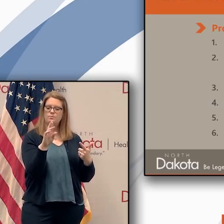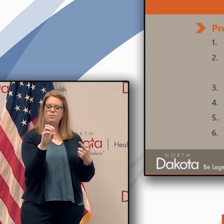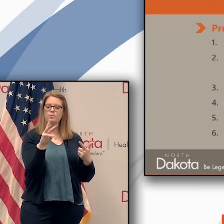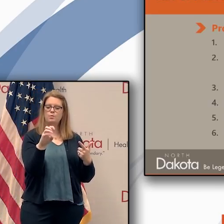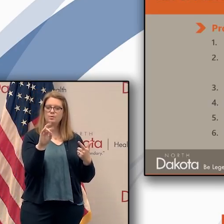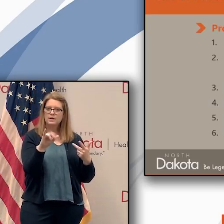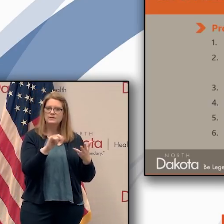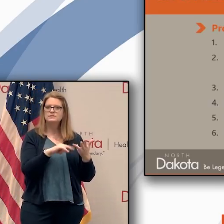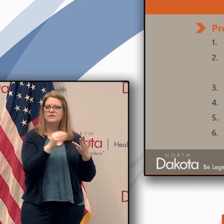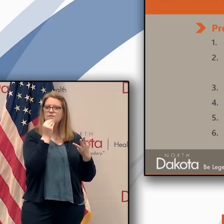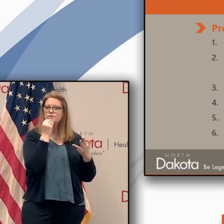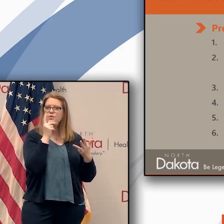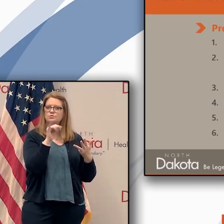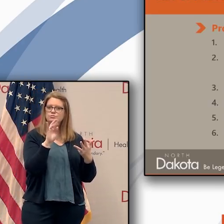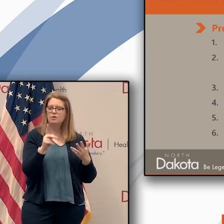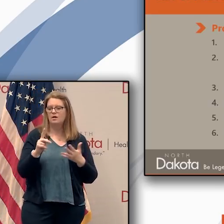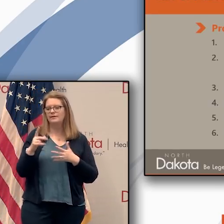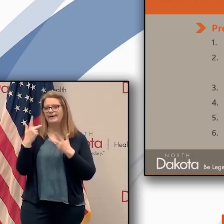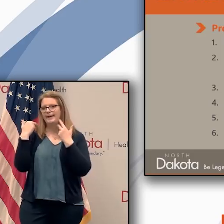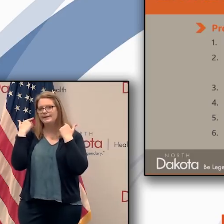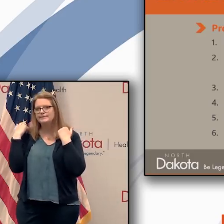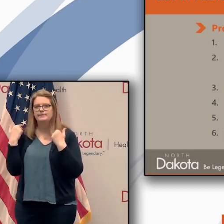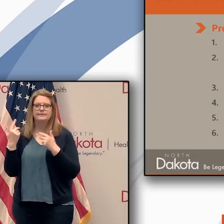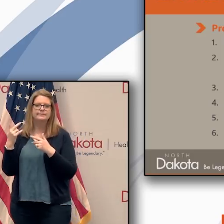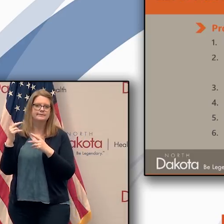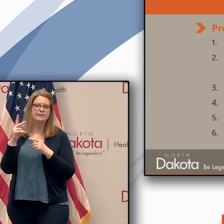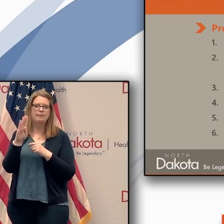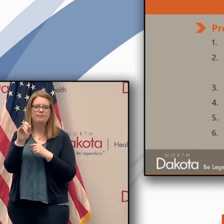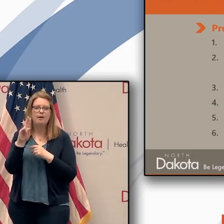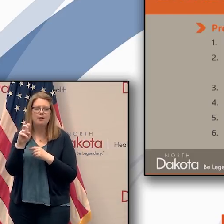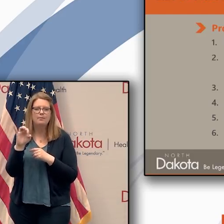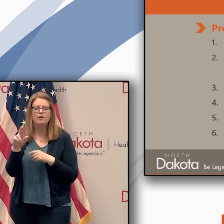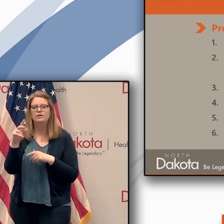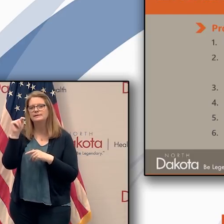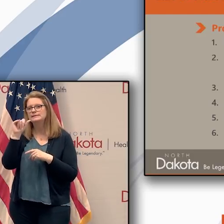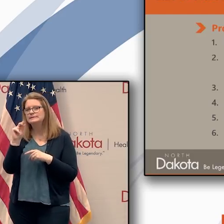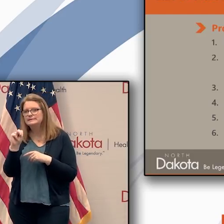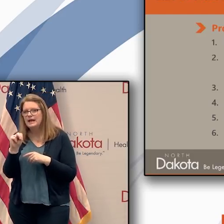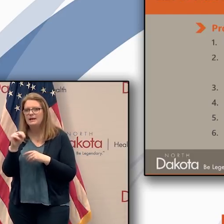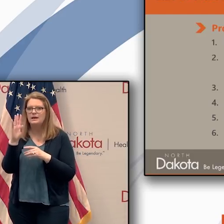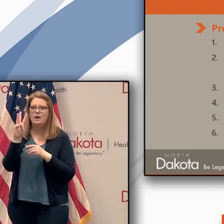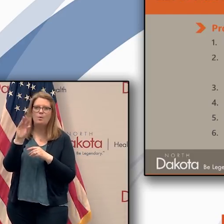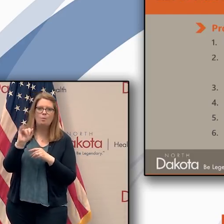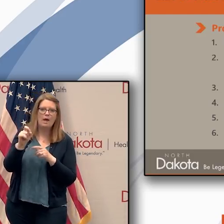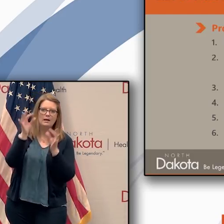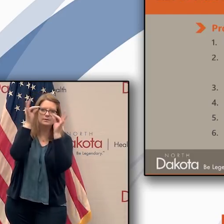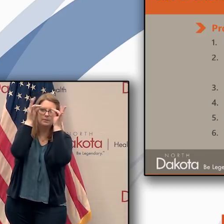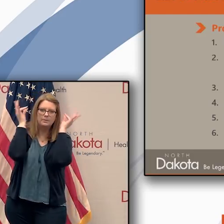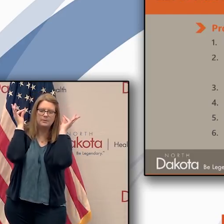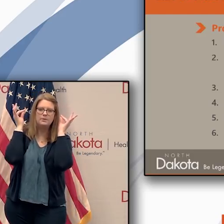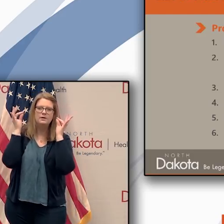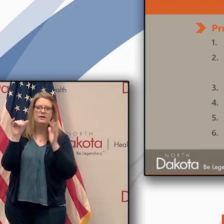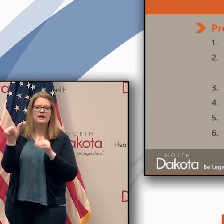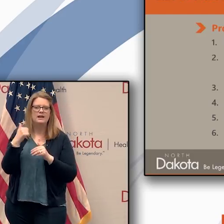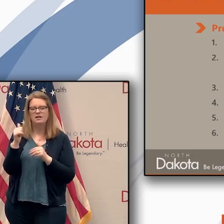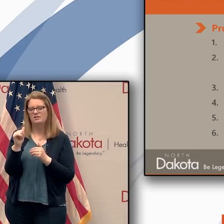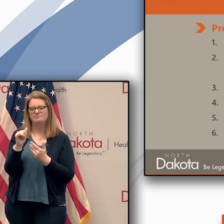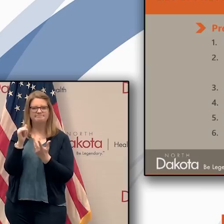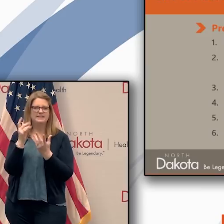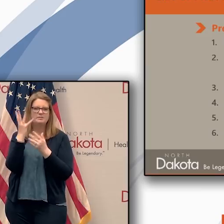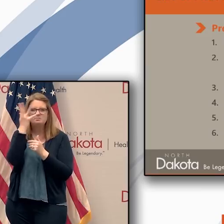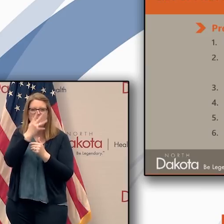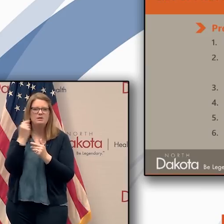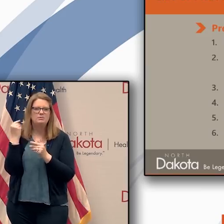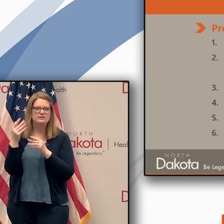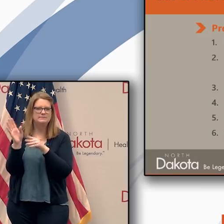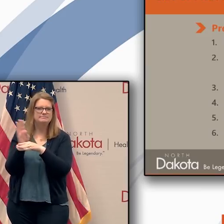trucks, hair salons, nail salons, barbershops, tanning salons, waxing studios, and other cosmetology-related